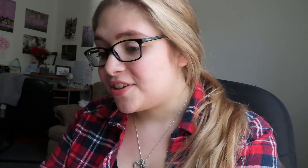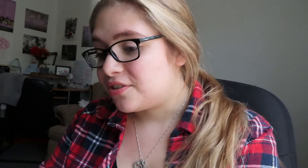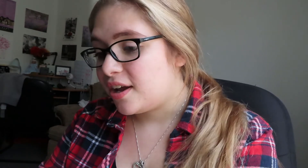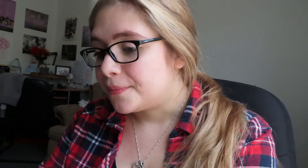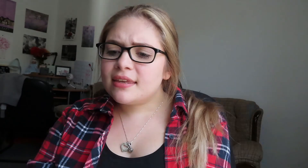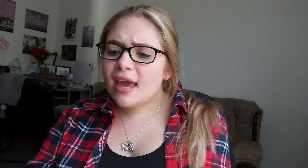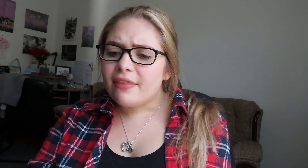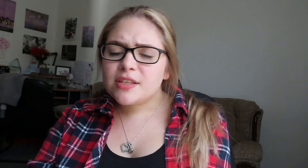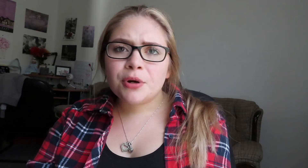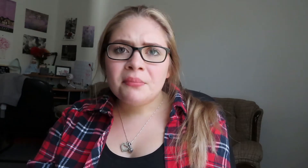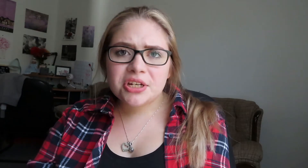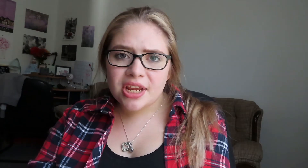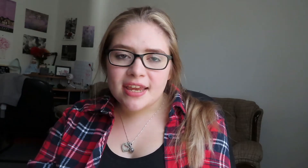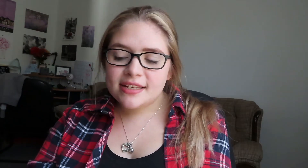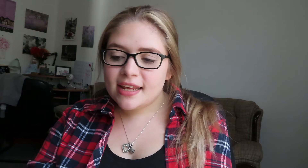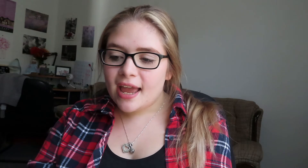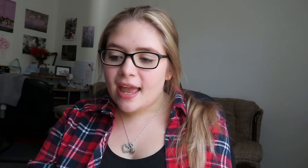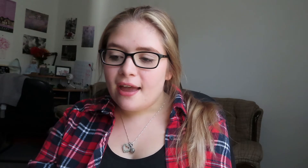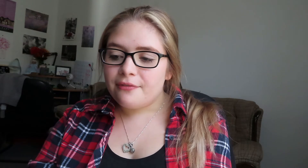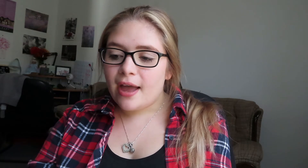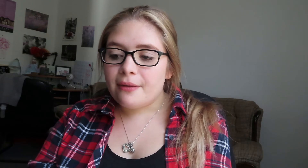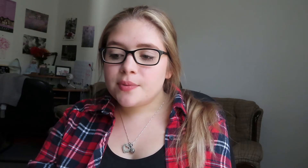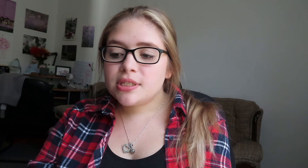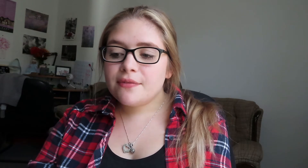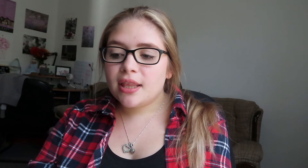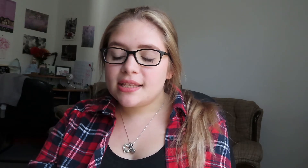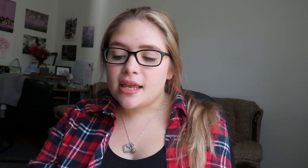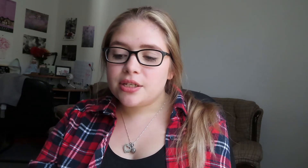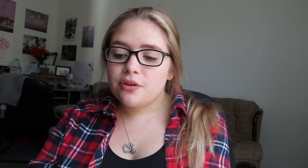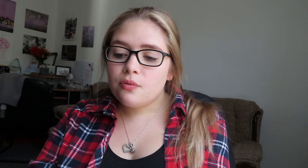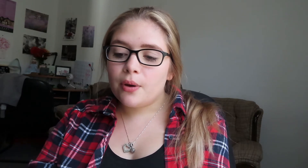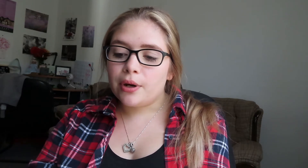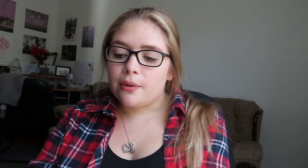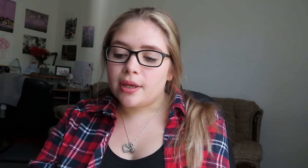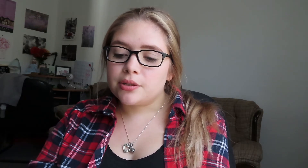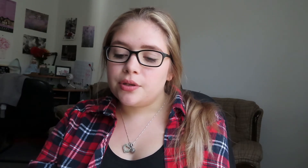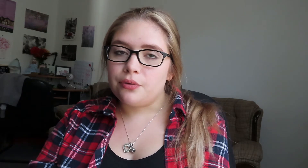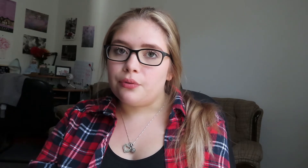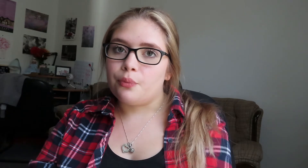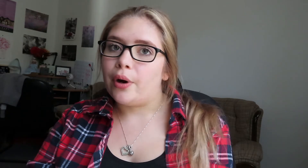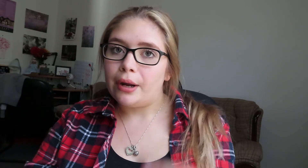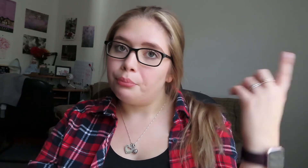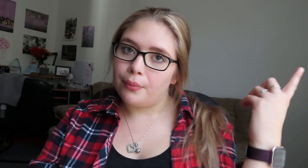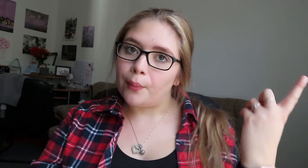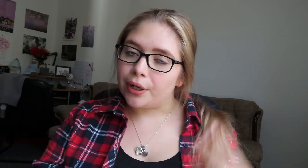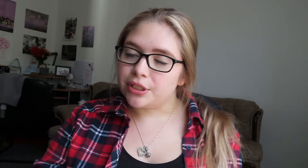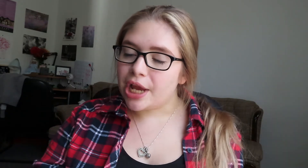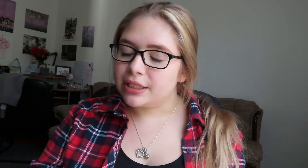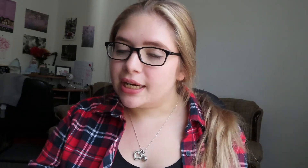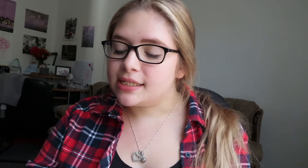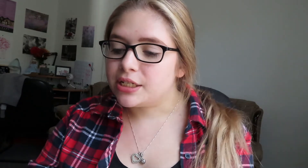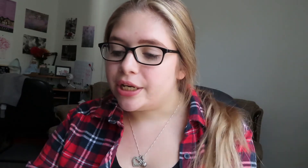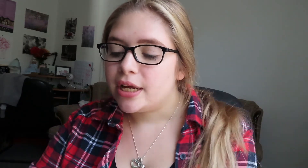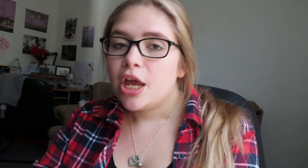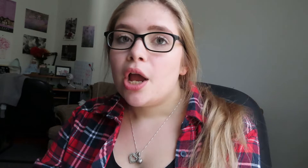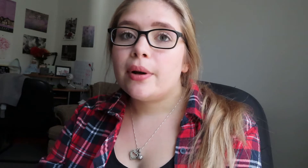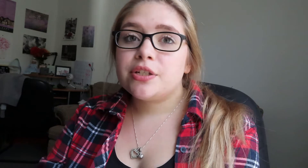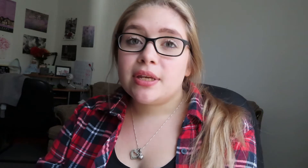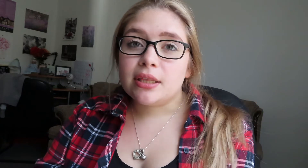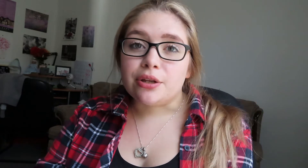restaurant yeah that's pretty much it i have i'm supposed to have class at 2 but we're going to where i work the child care center we're doing little